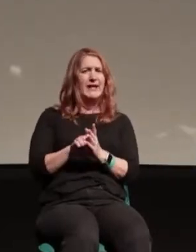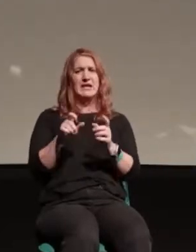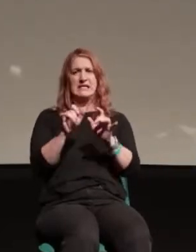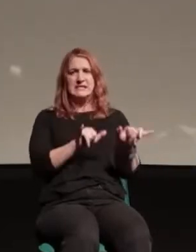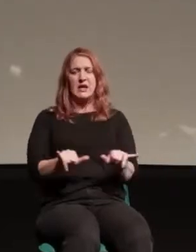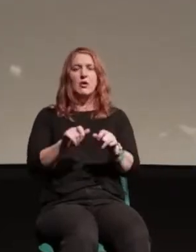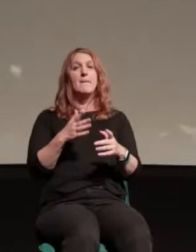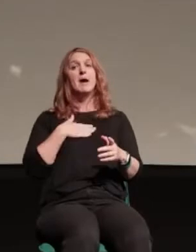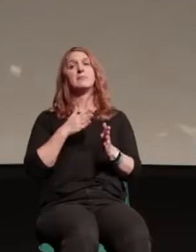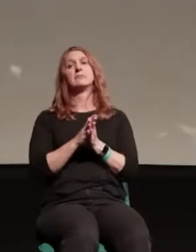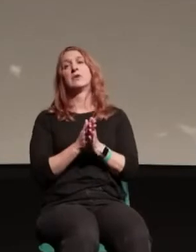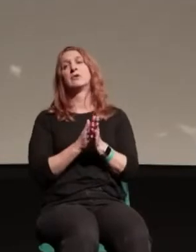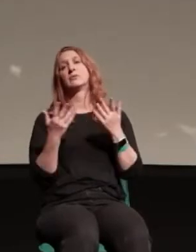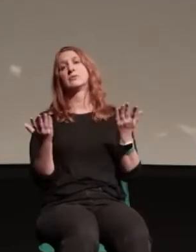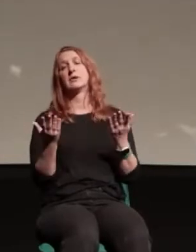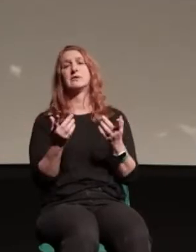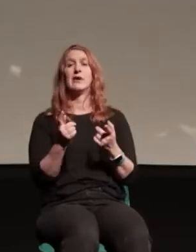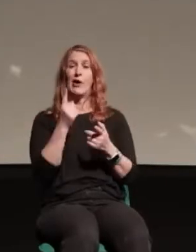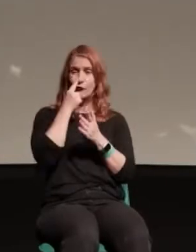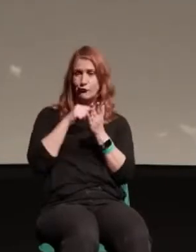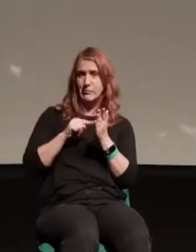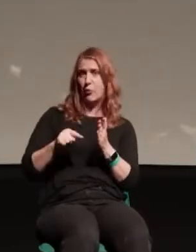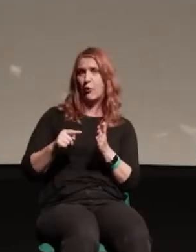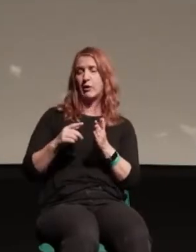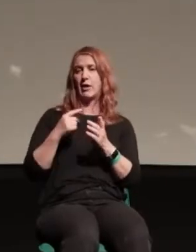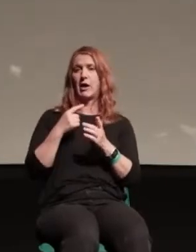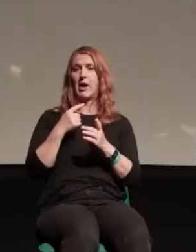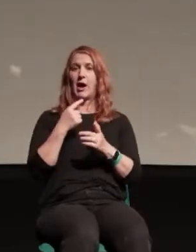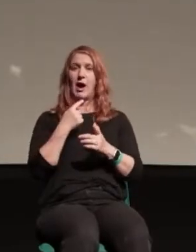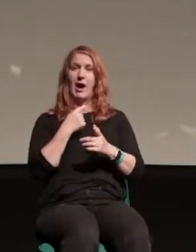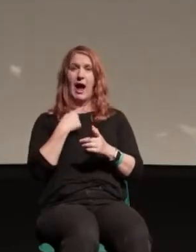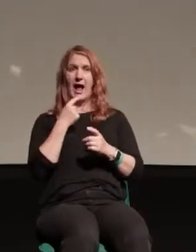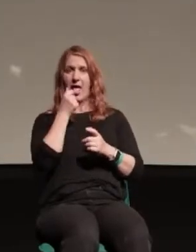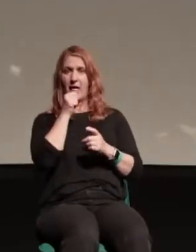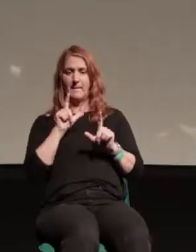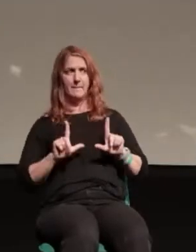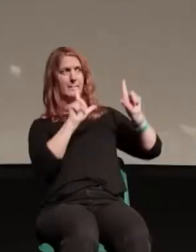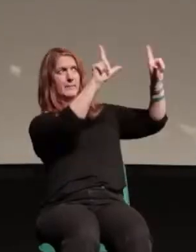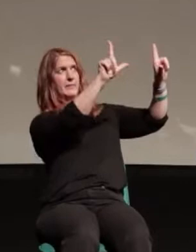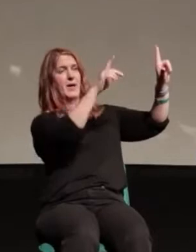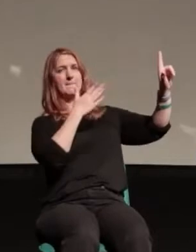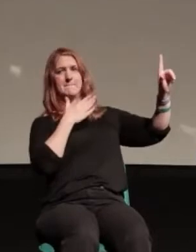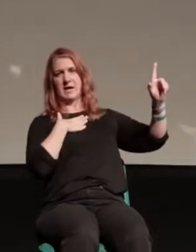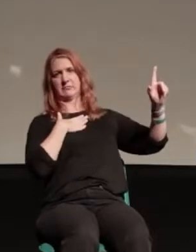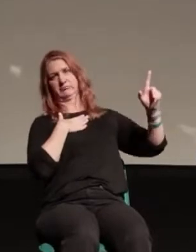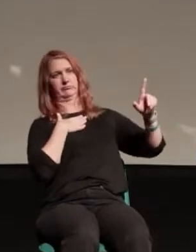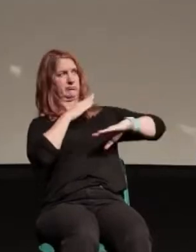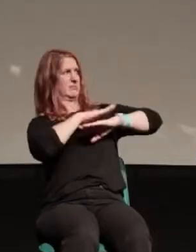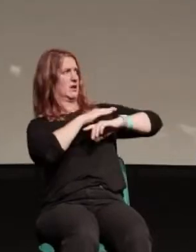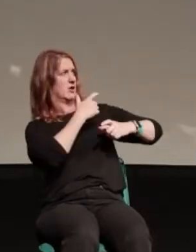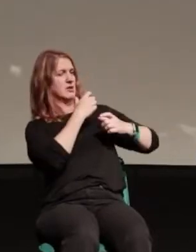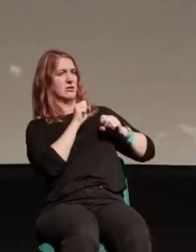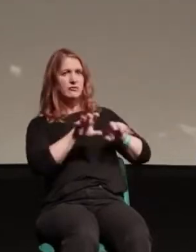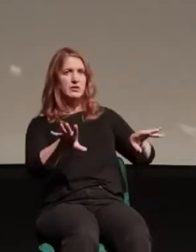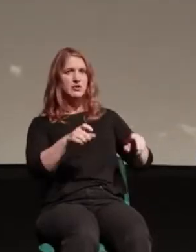me is motivated by a report that I have pinned up on my bulletin board that came out of the Center for Social and